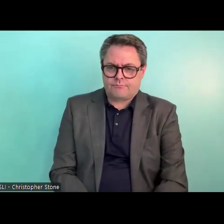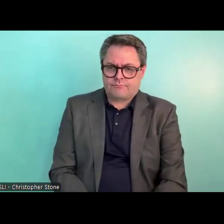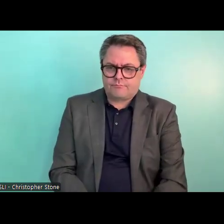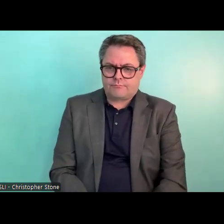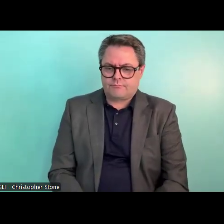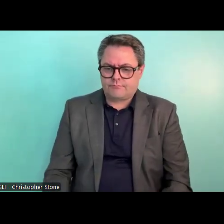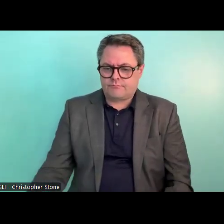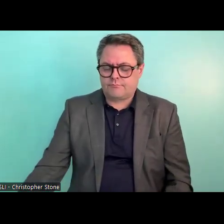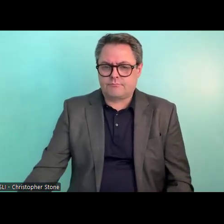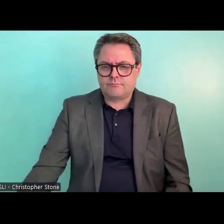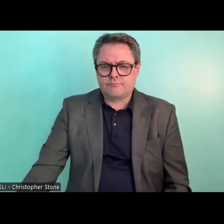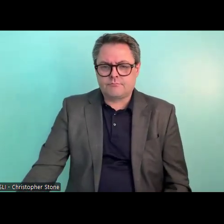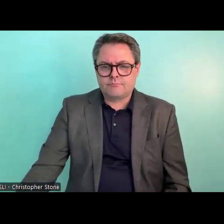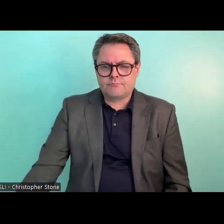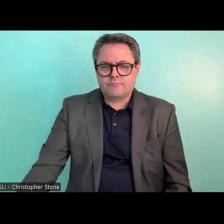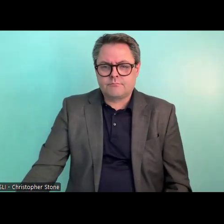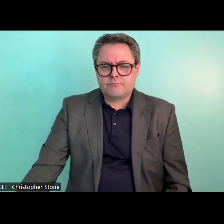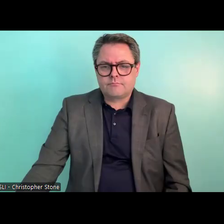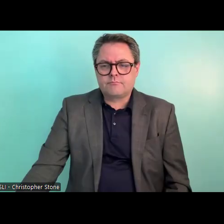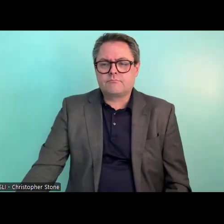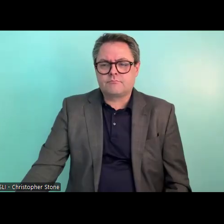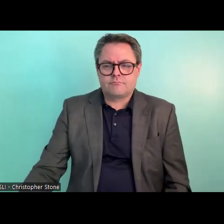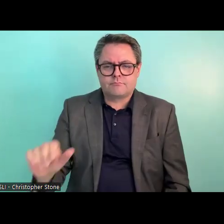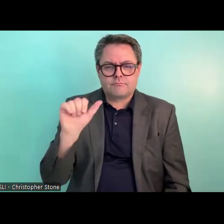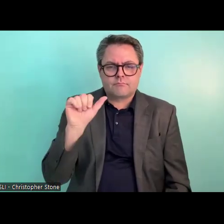about the contents of said report?